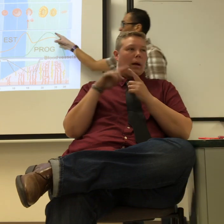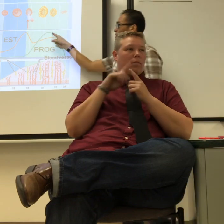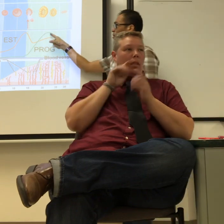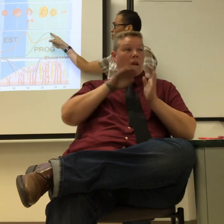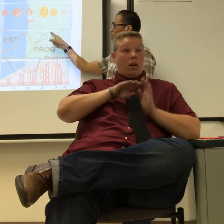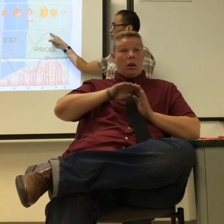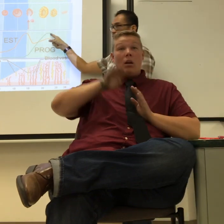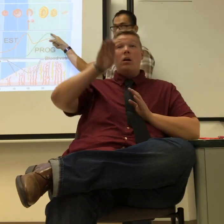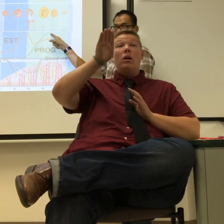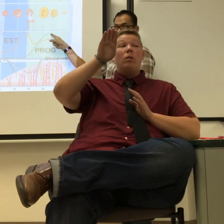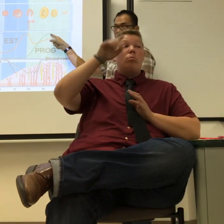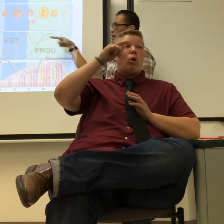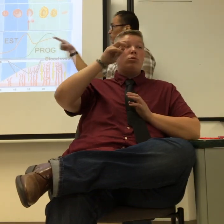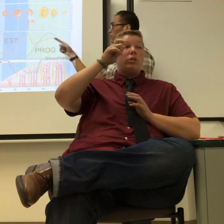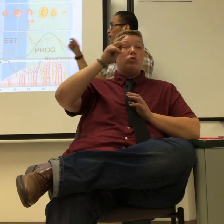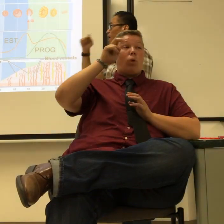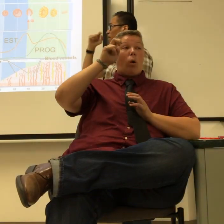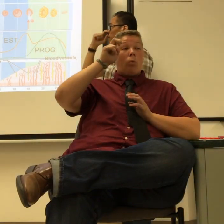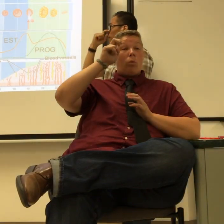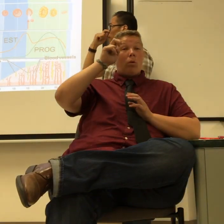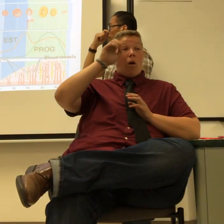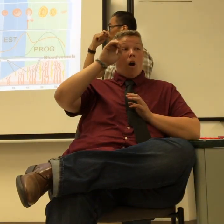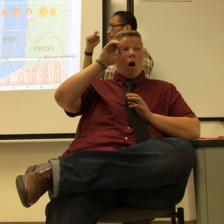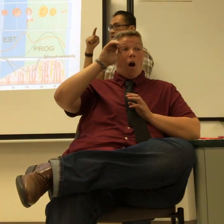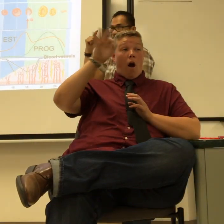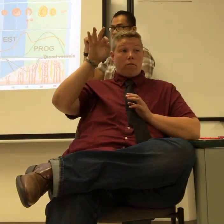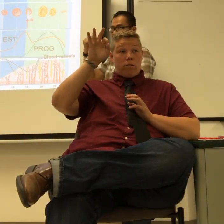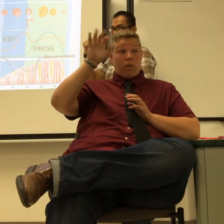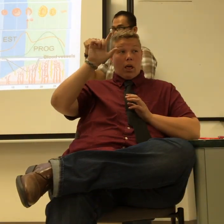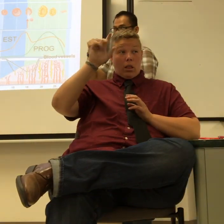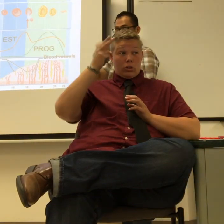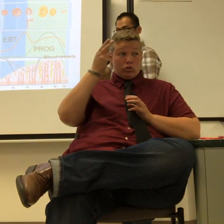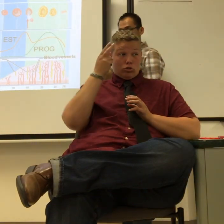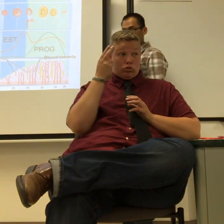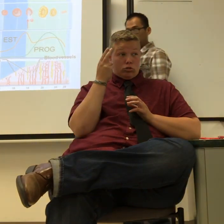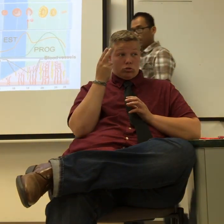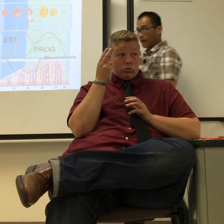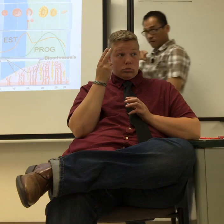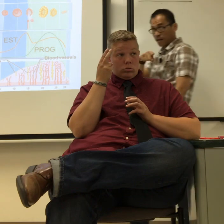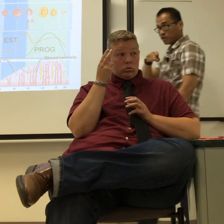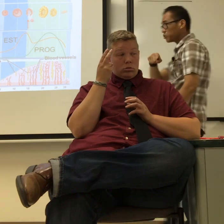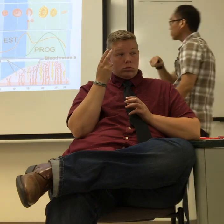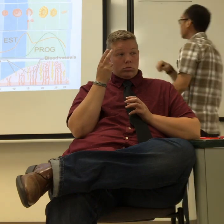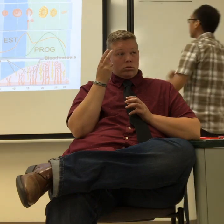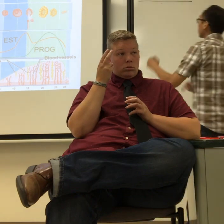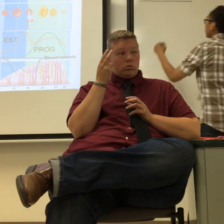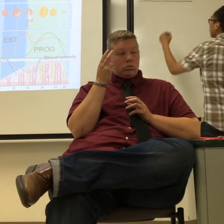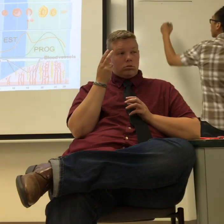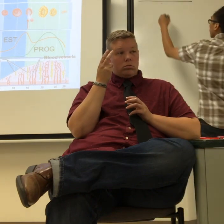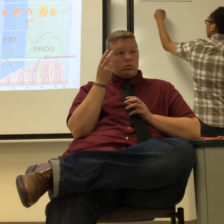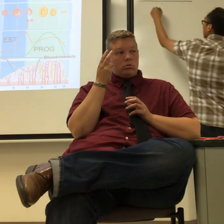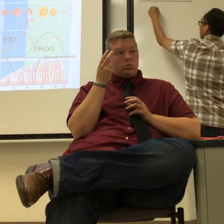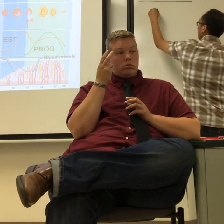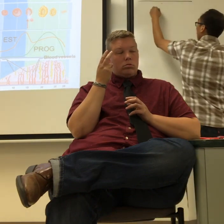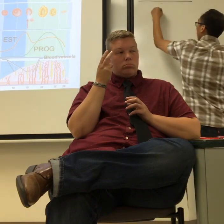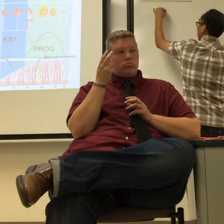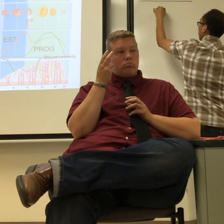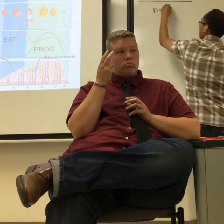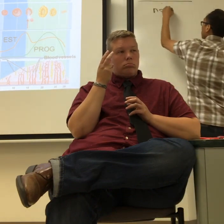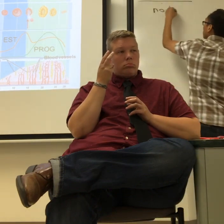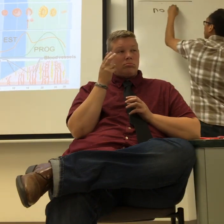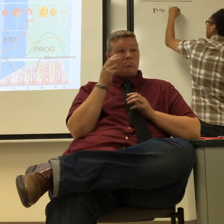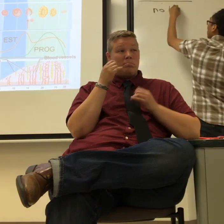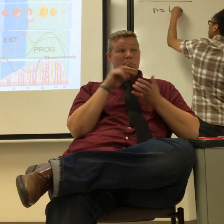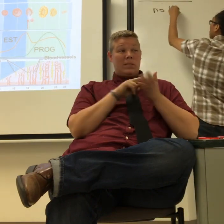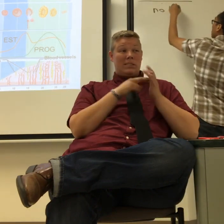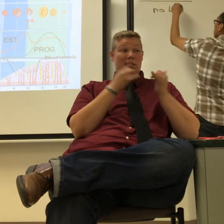progesterone. Okay, that turned off the thing that gave it life, LH. No